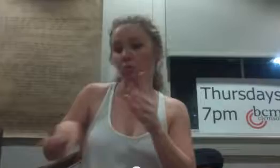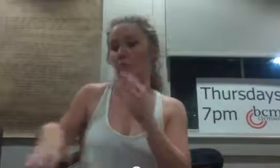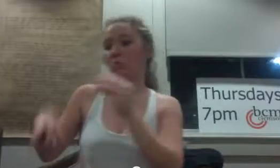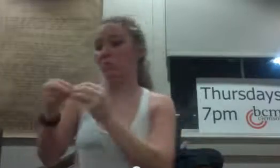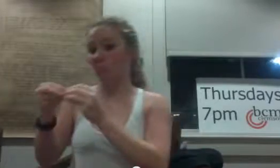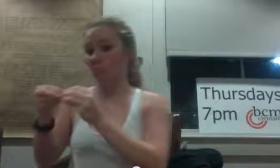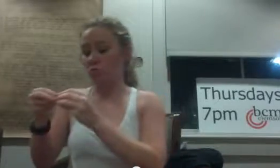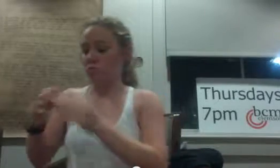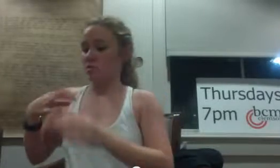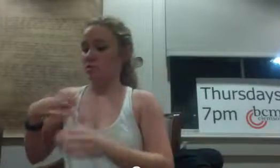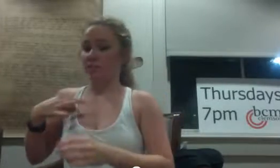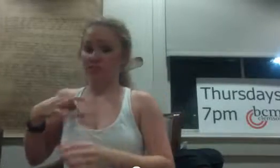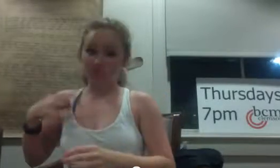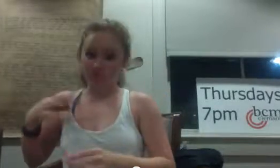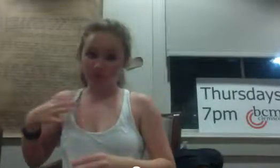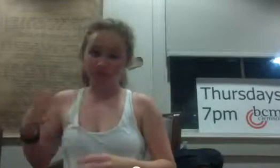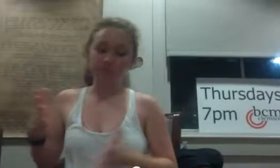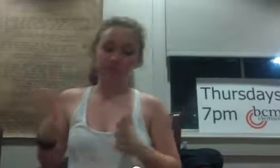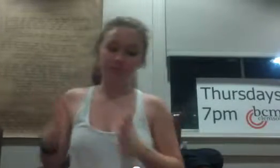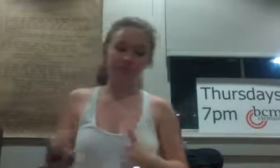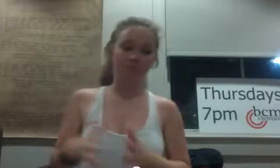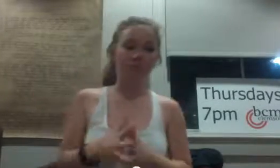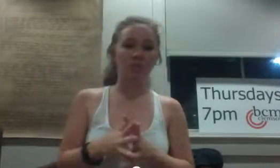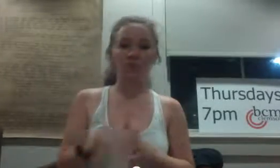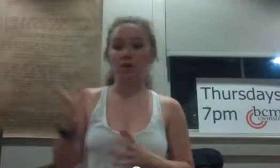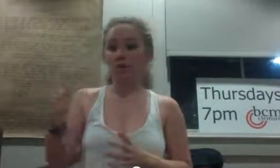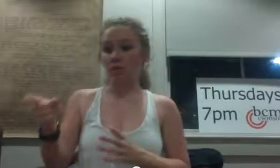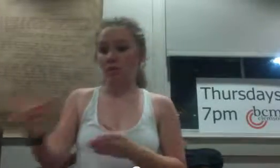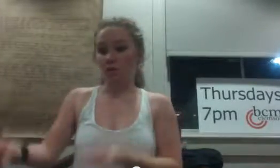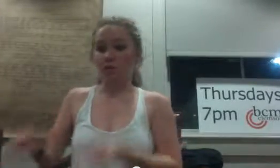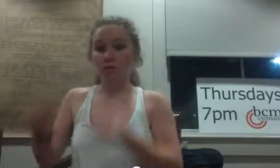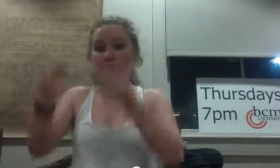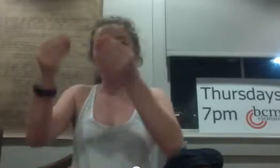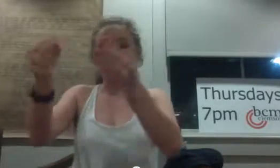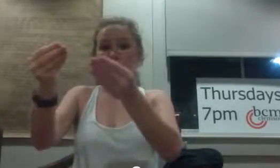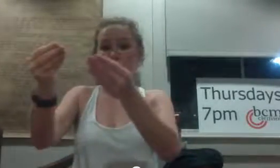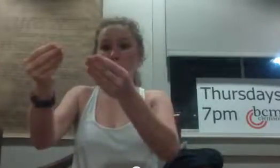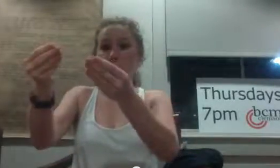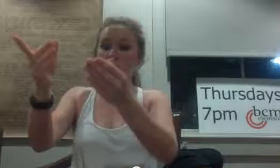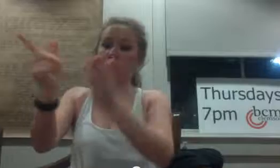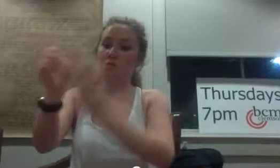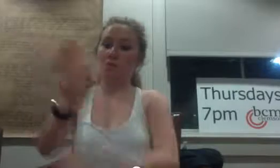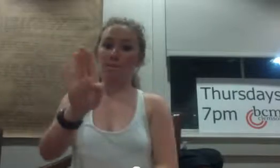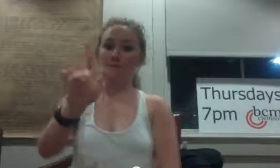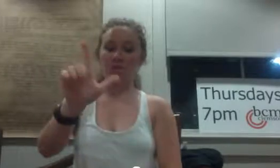however, is dependent on the population and how many people live there.